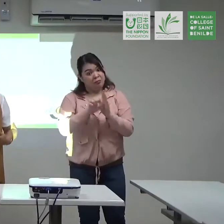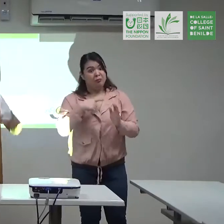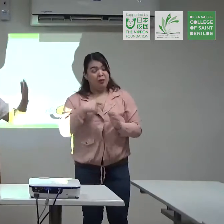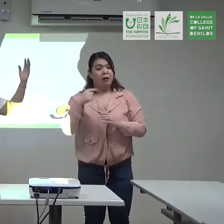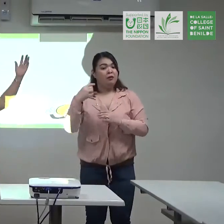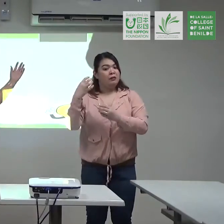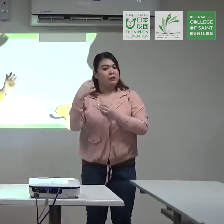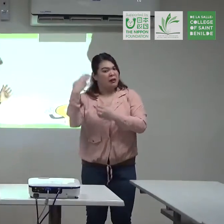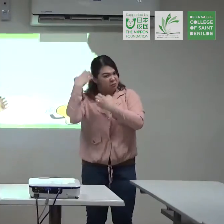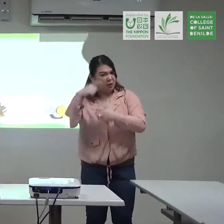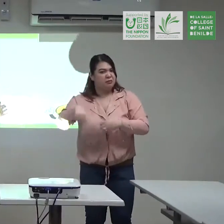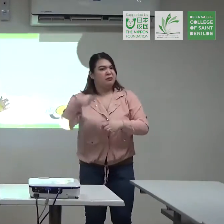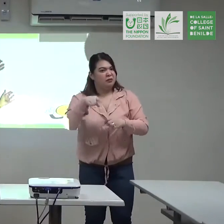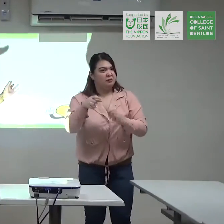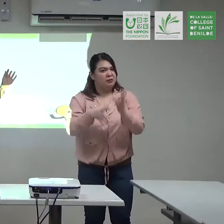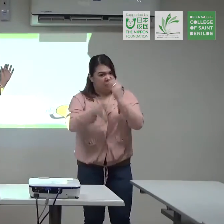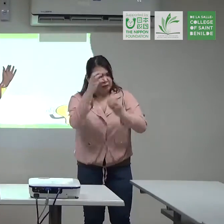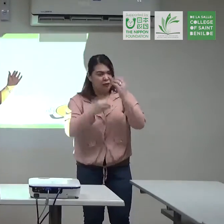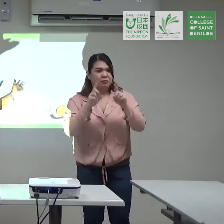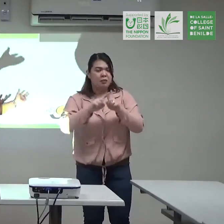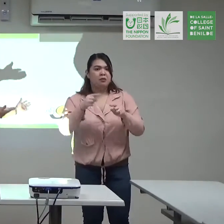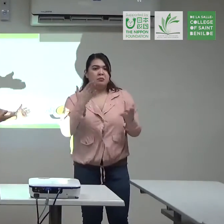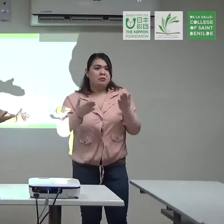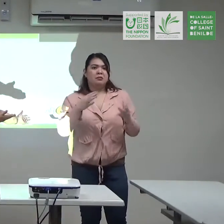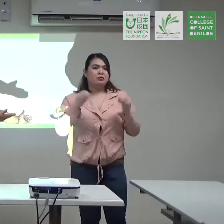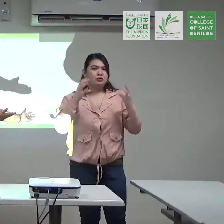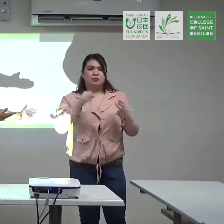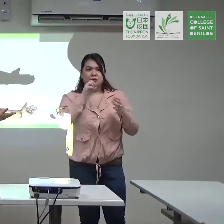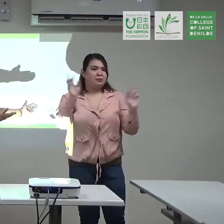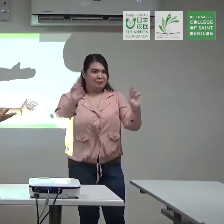them. With these steps, this